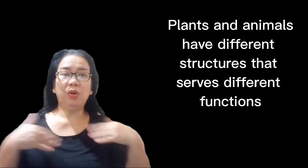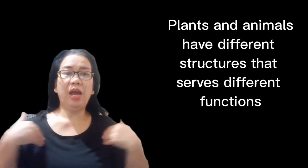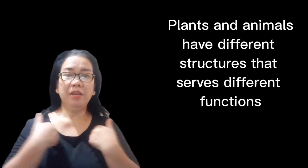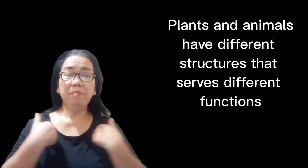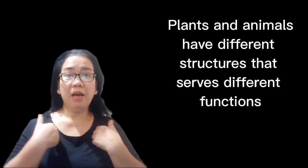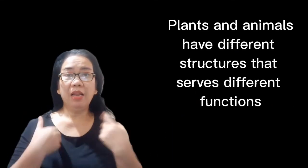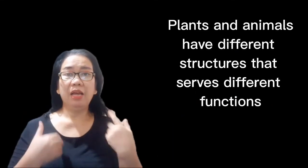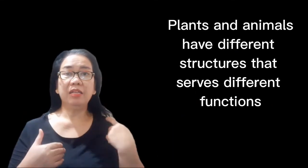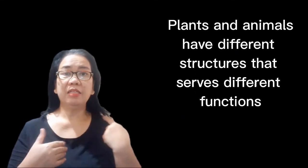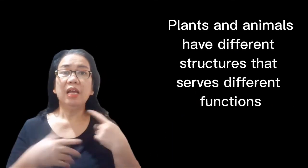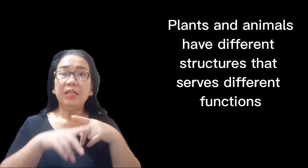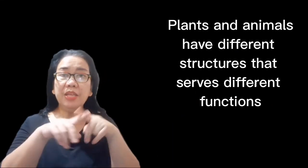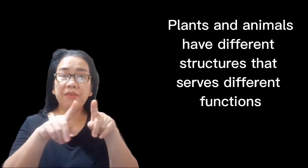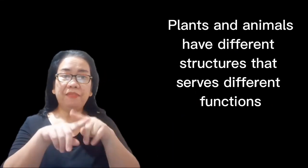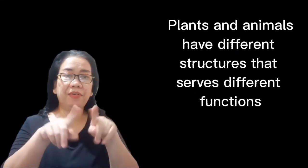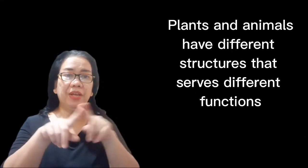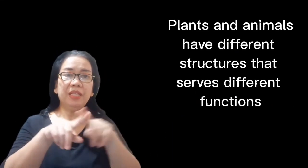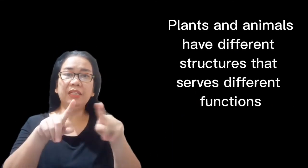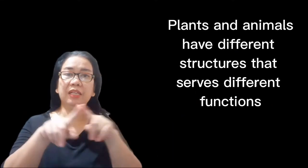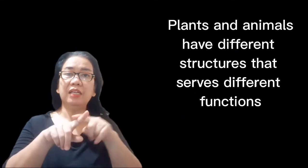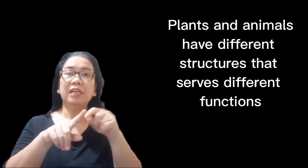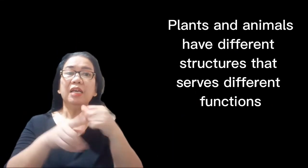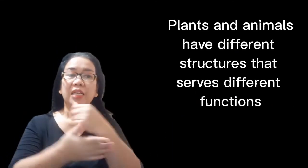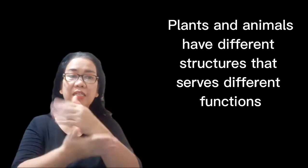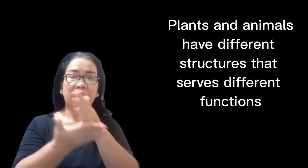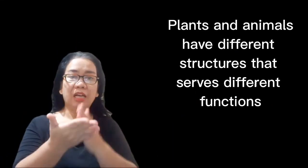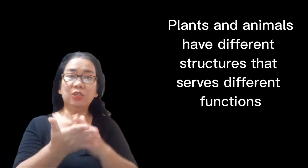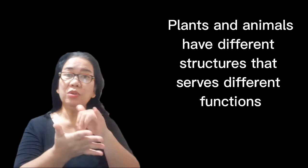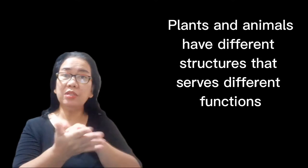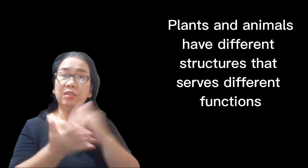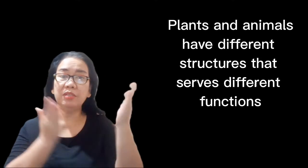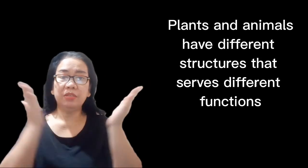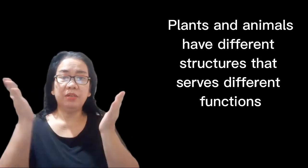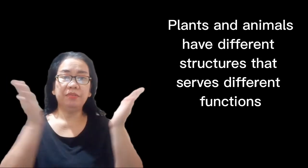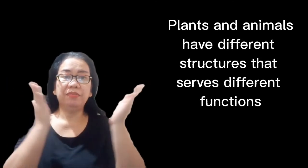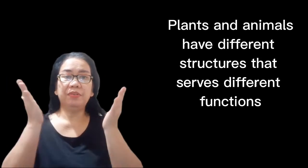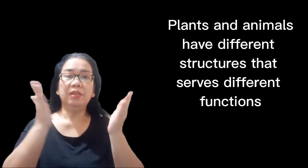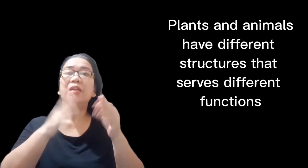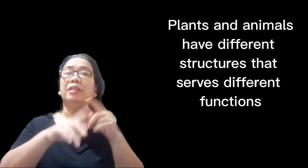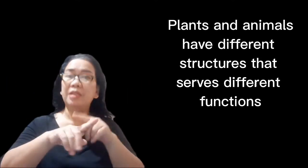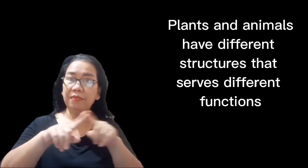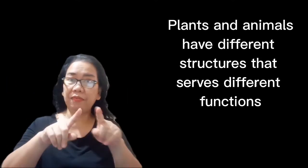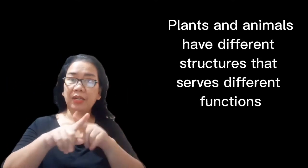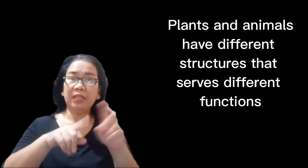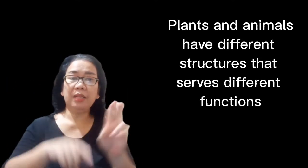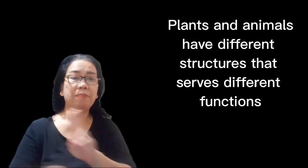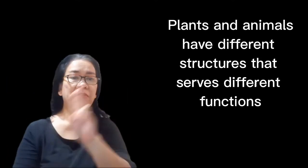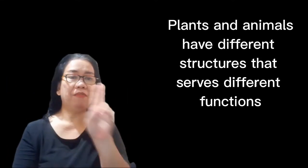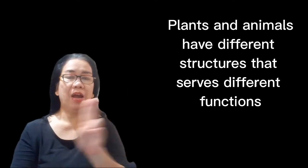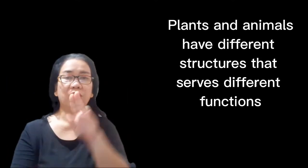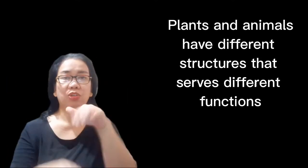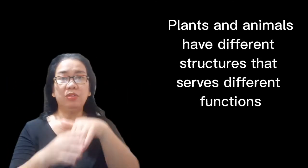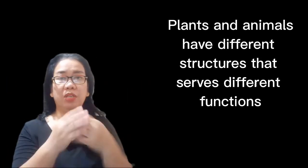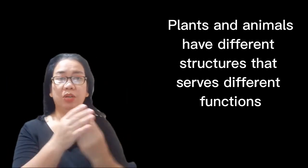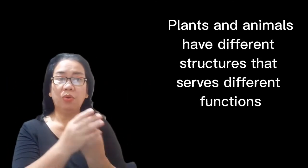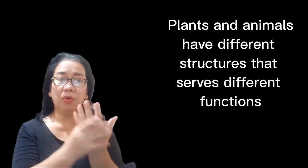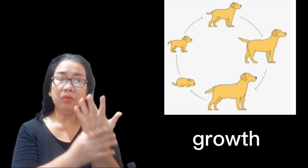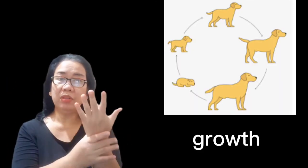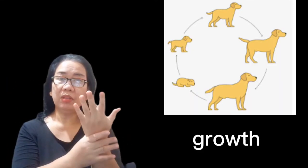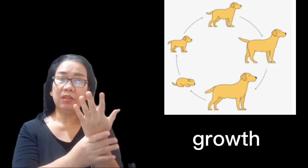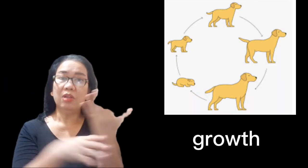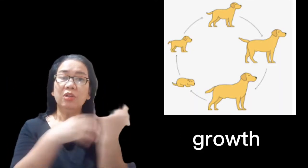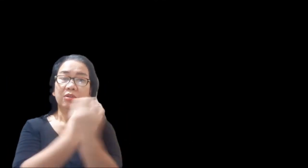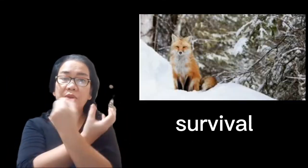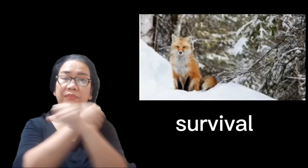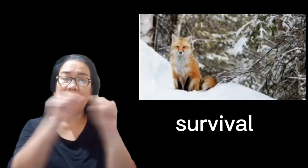Plant or animal has different structures that serve different functions in